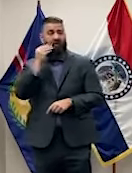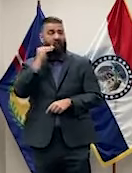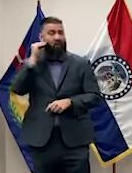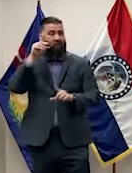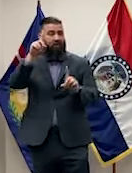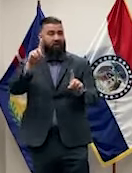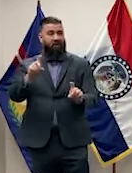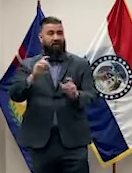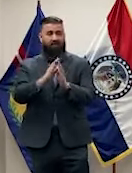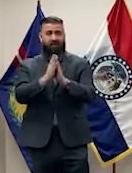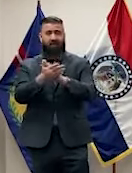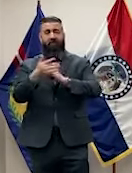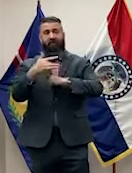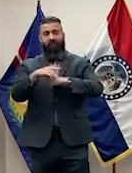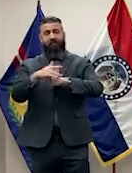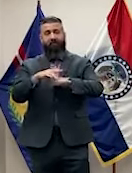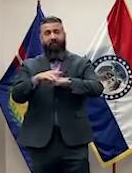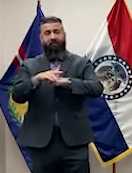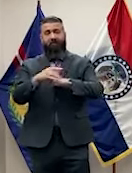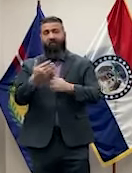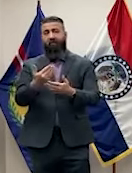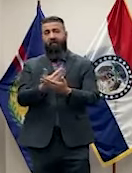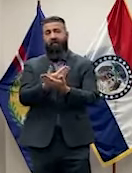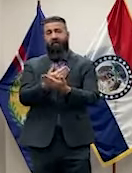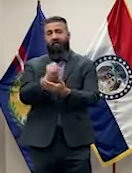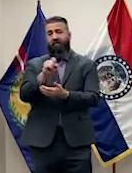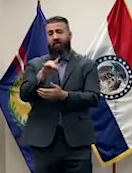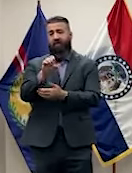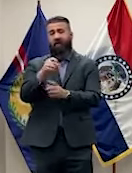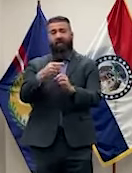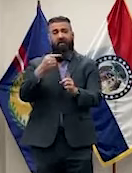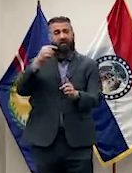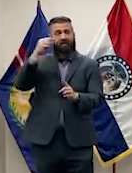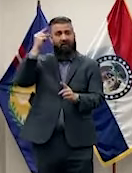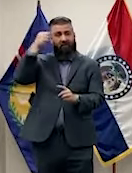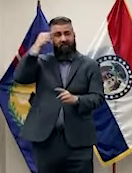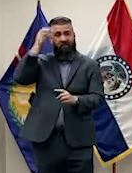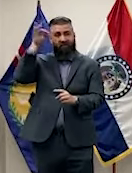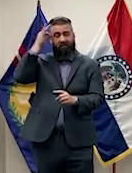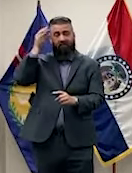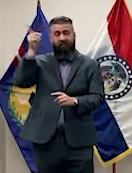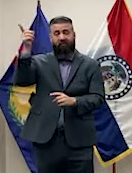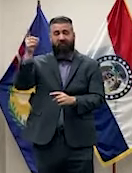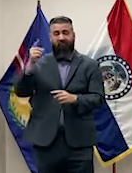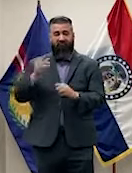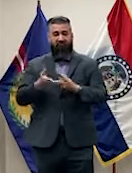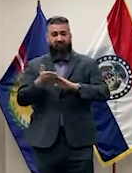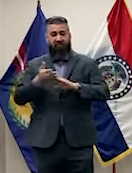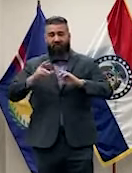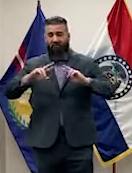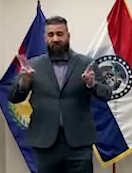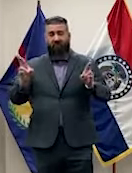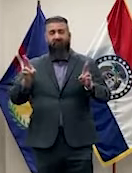now becoming available. The new site by the federal government is up and running, and people are ordering tests, and